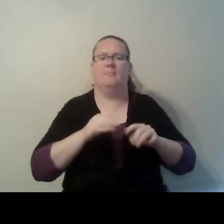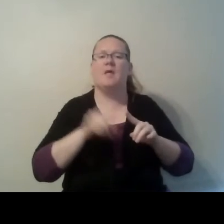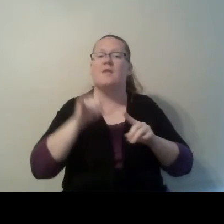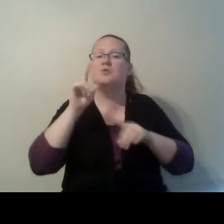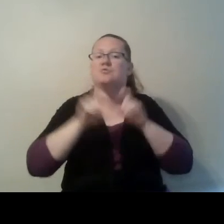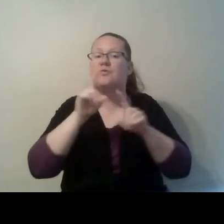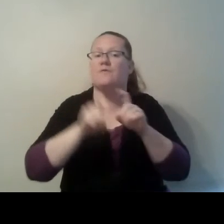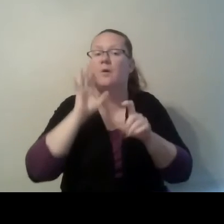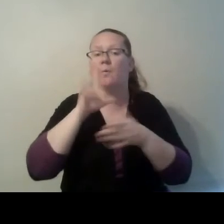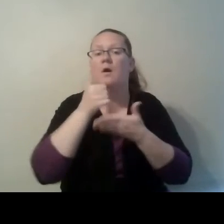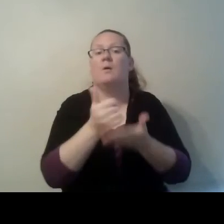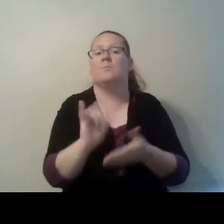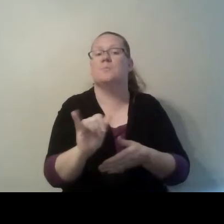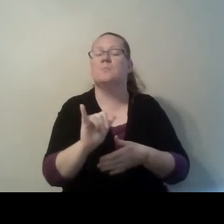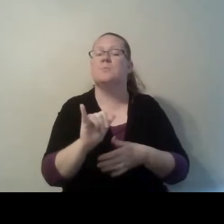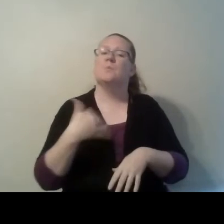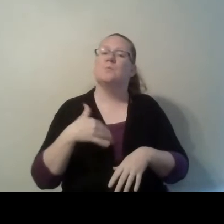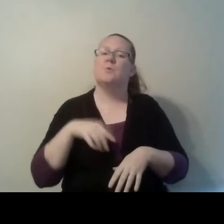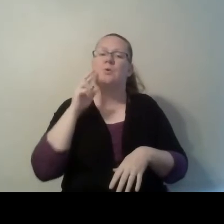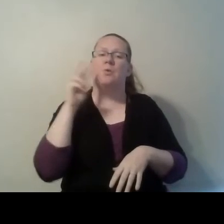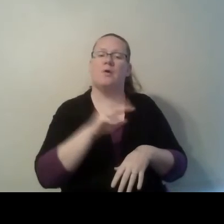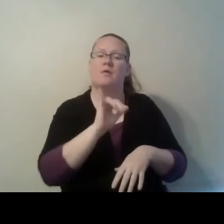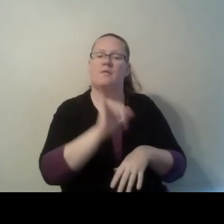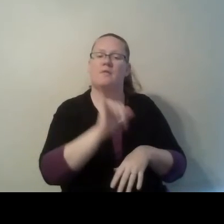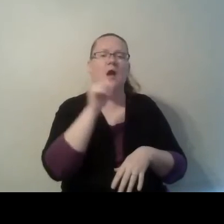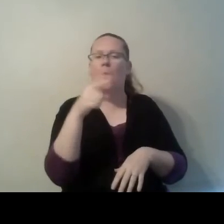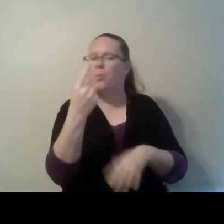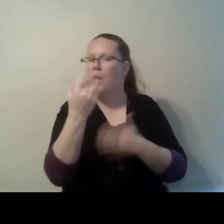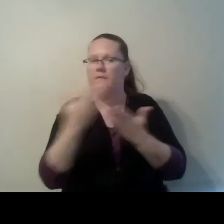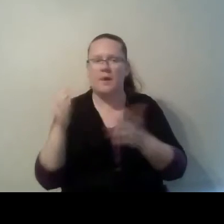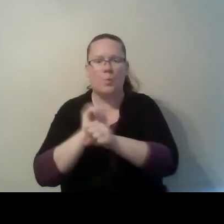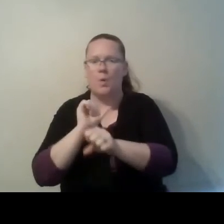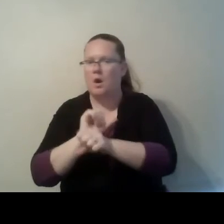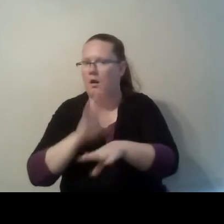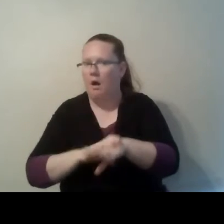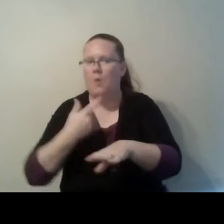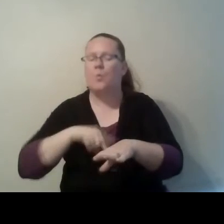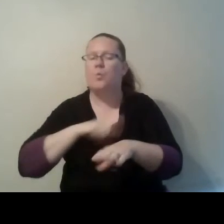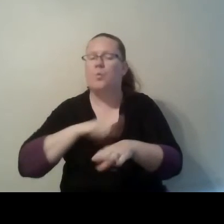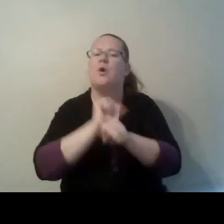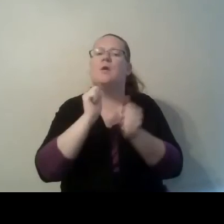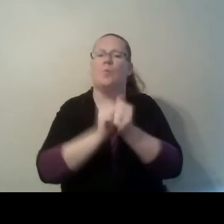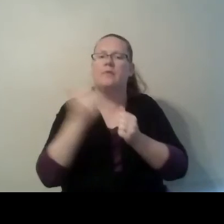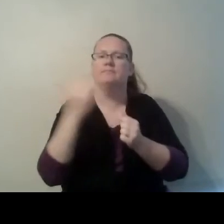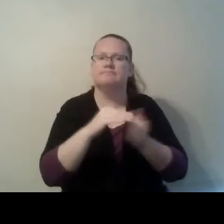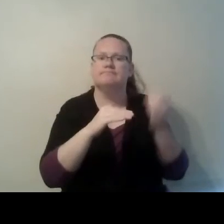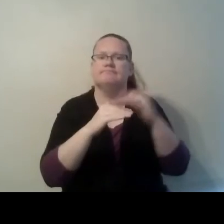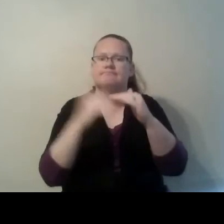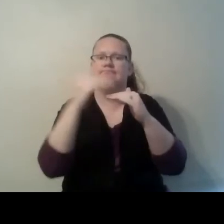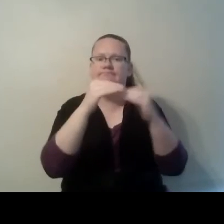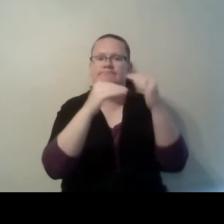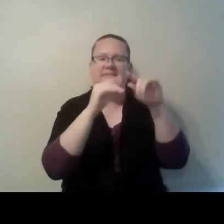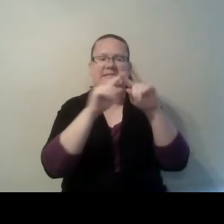So, look at this, we just don't have one layer that we're working with for data. We're working with multiple different layers. And as we get